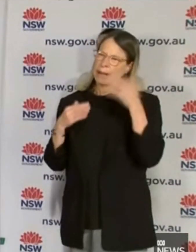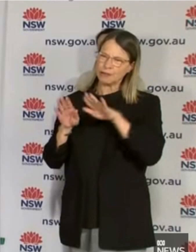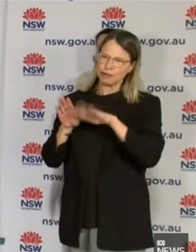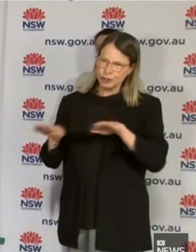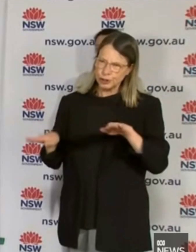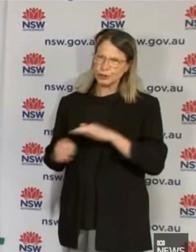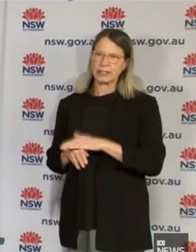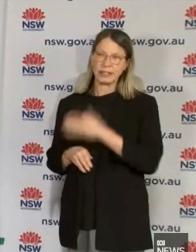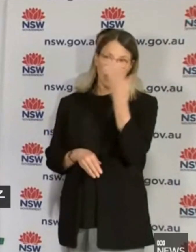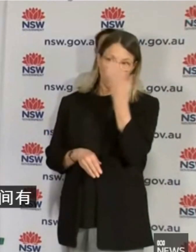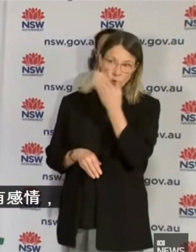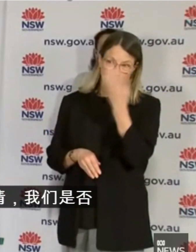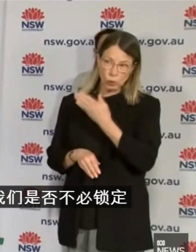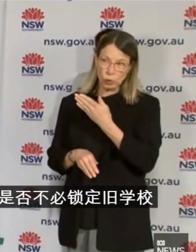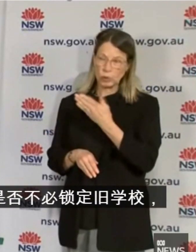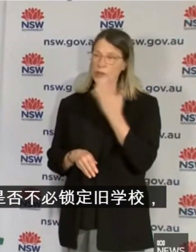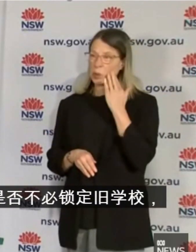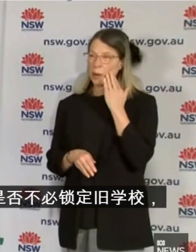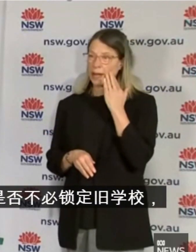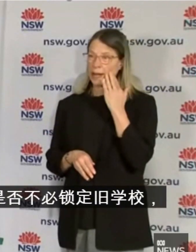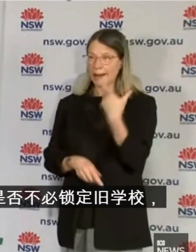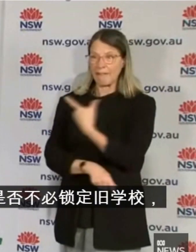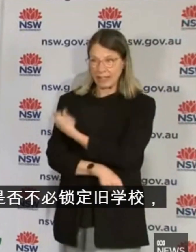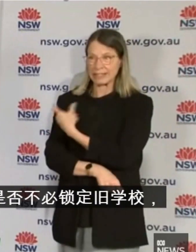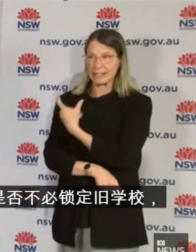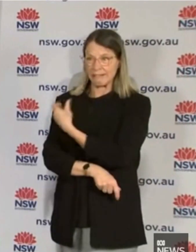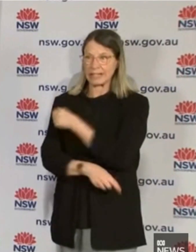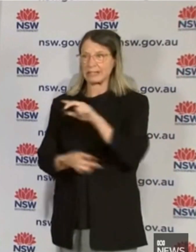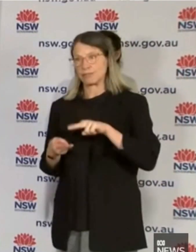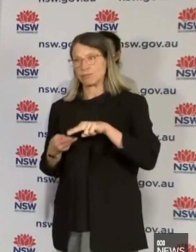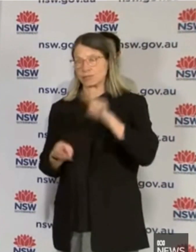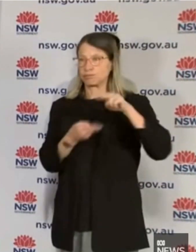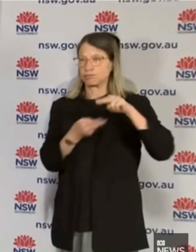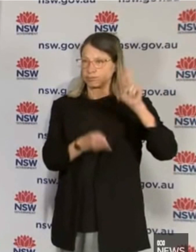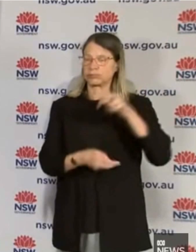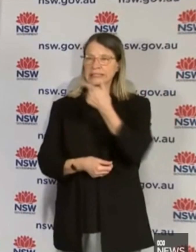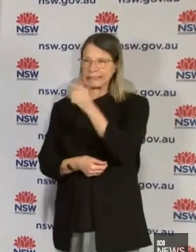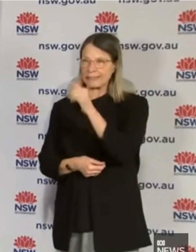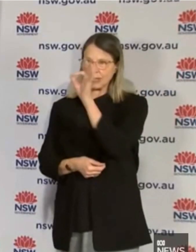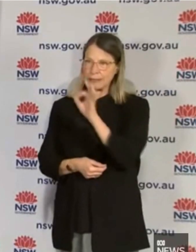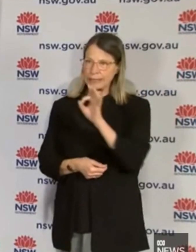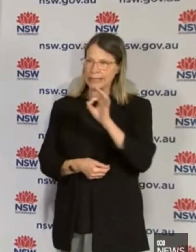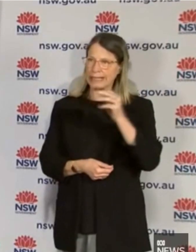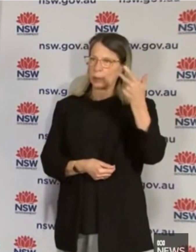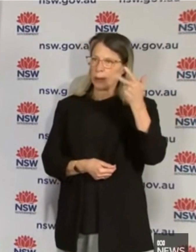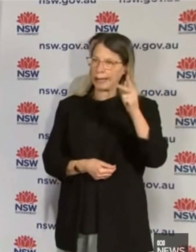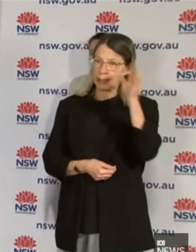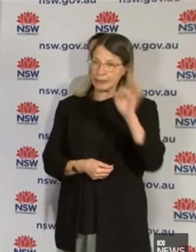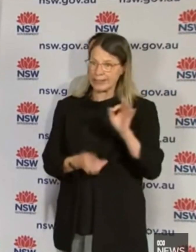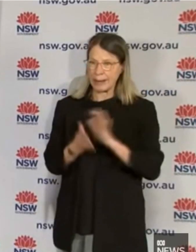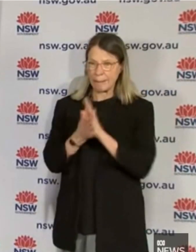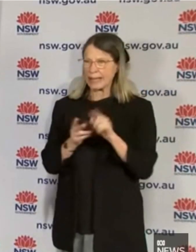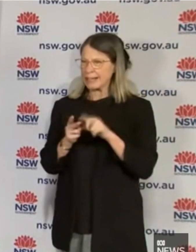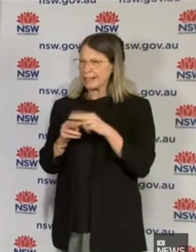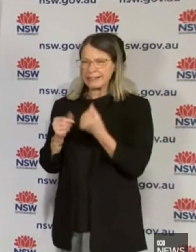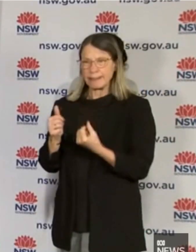we not have to lock down whole schools if there's an infection amongst a teacher or a child? Like classes get isolated? Would there be any changes around